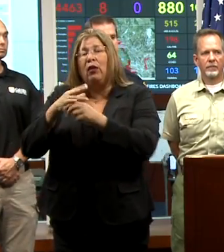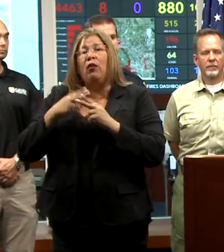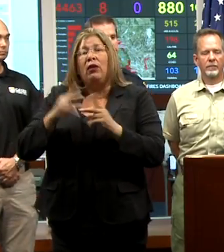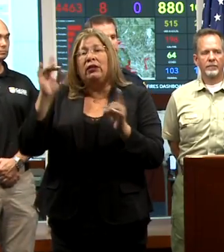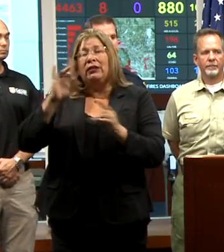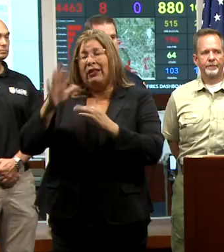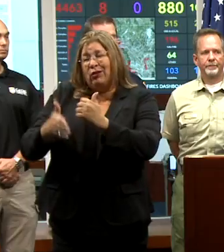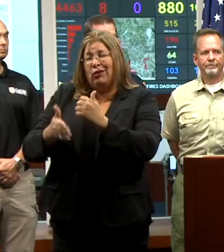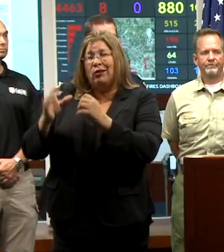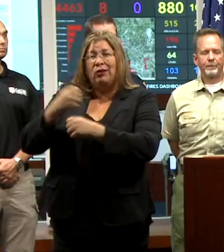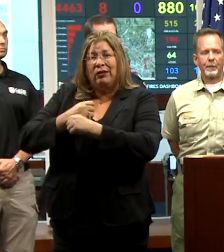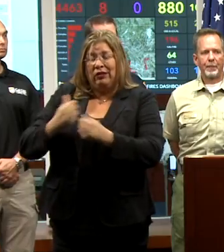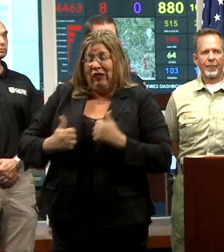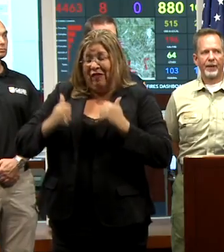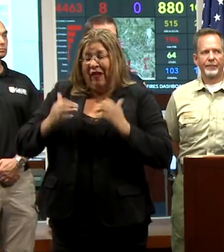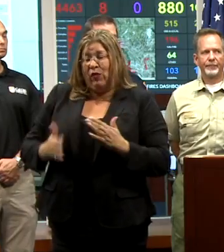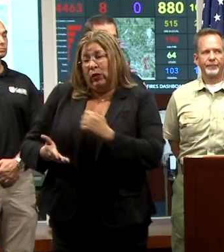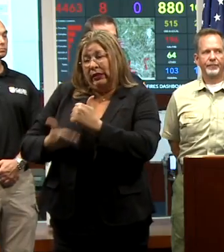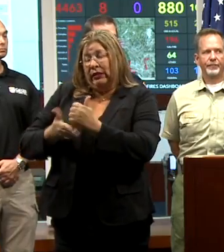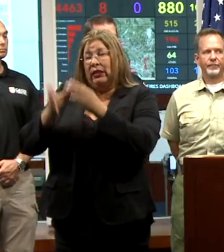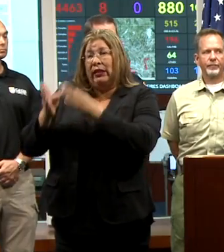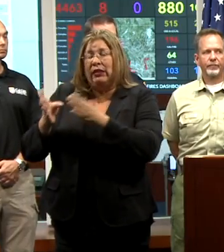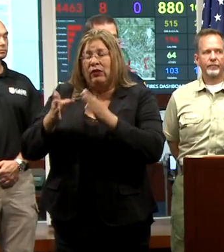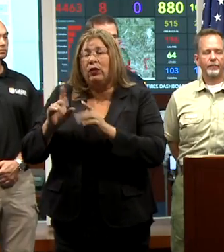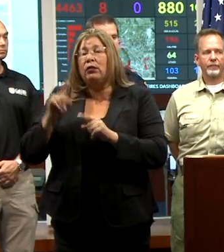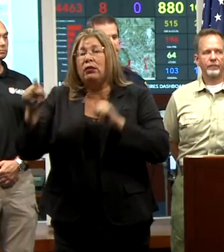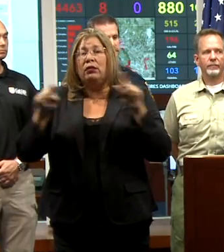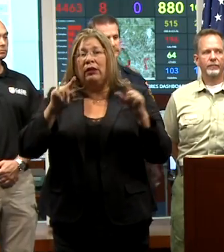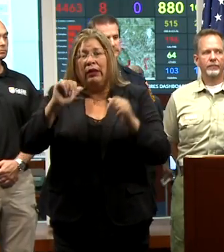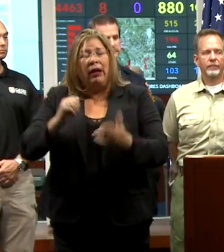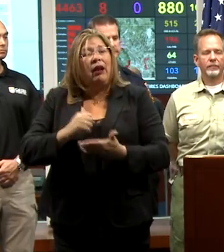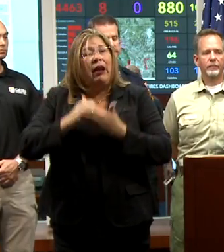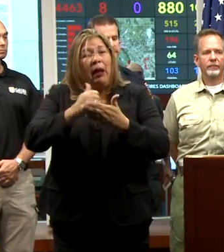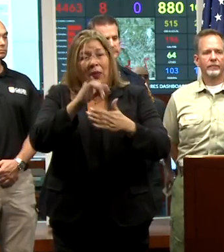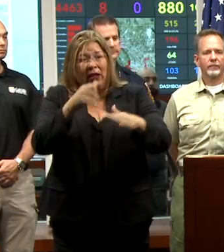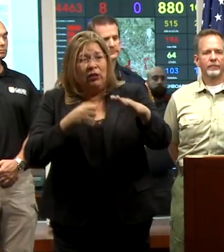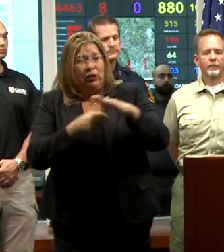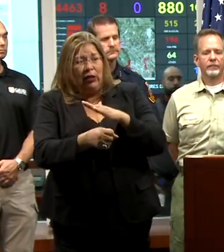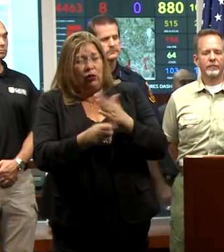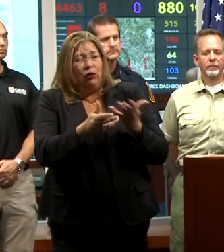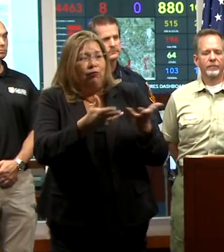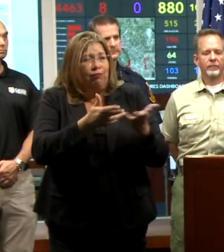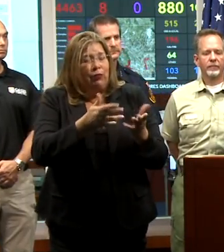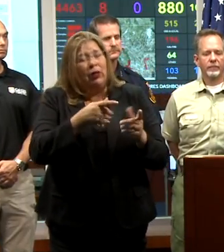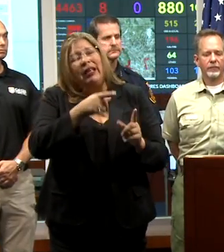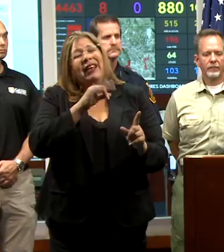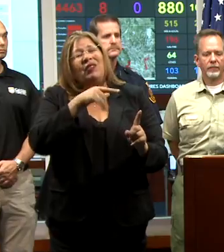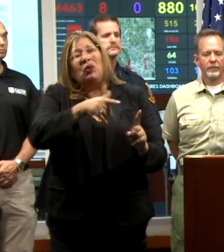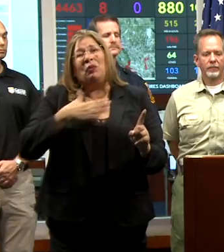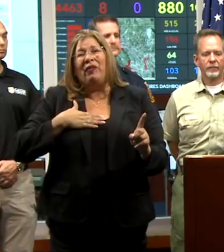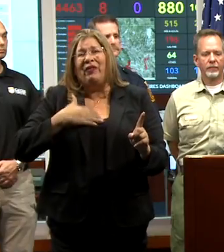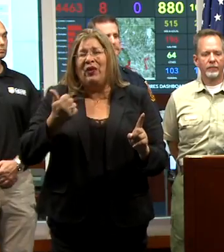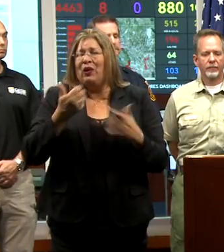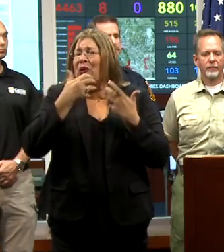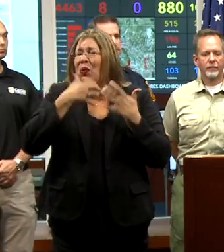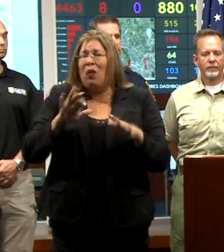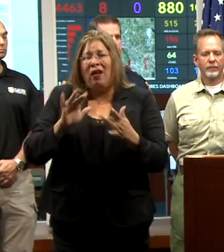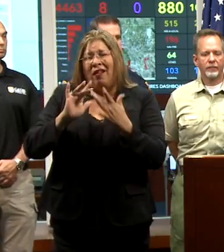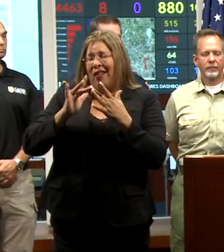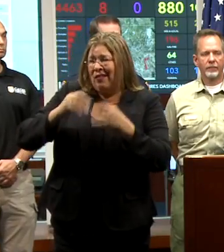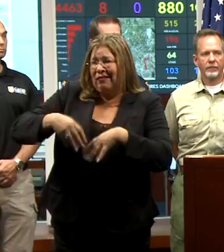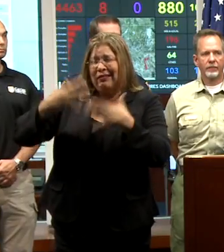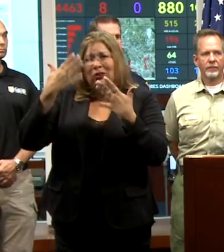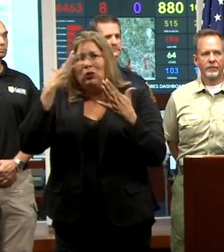assistance individuals who can help at shelters and other locations for individuals who would prefer to not register